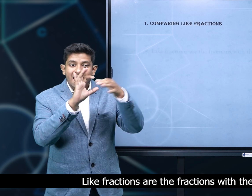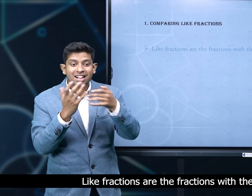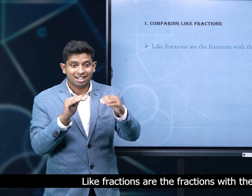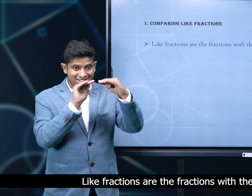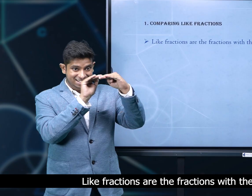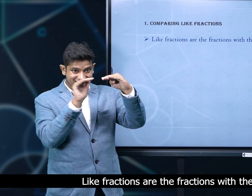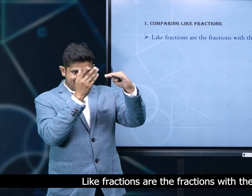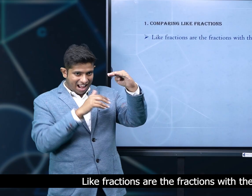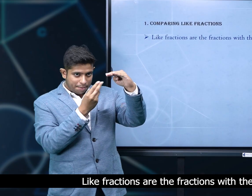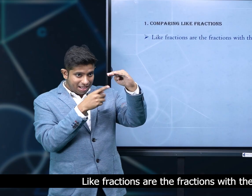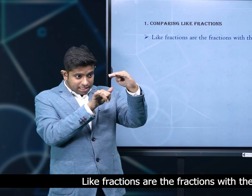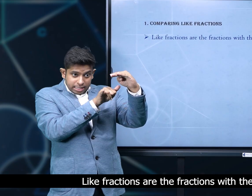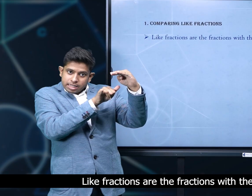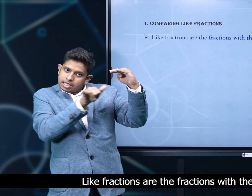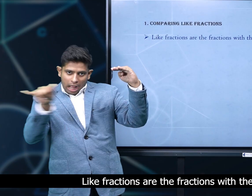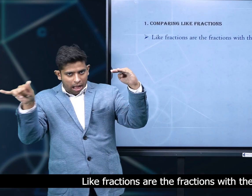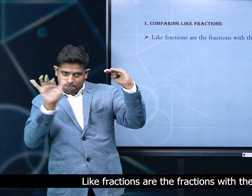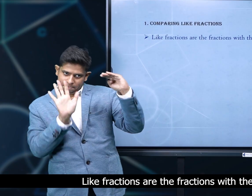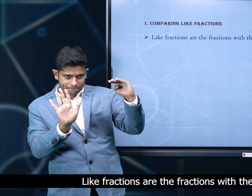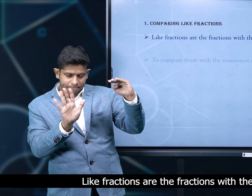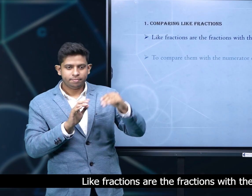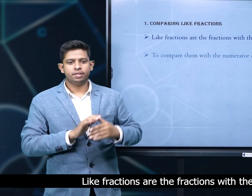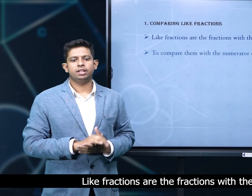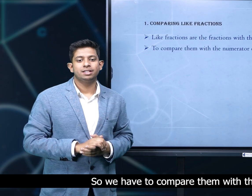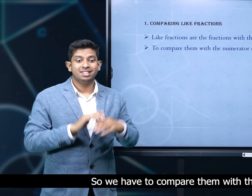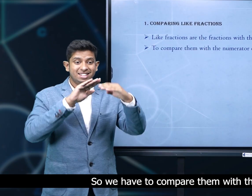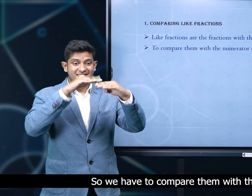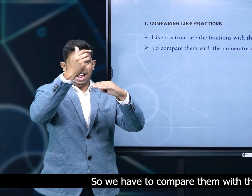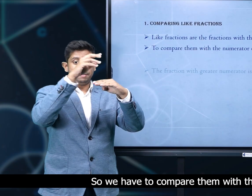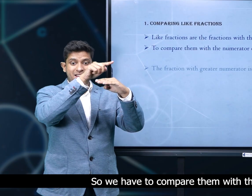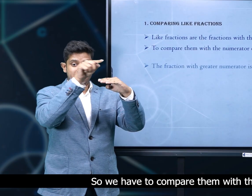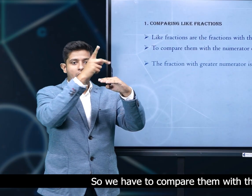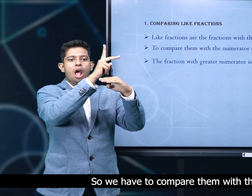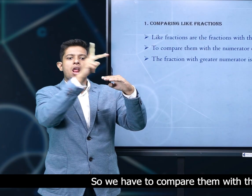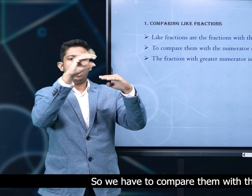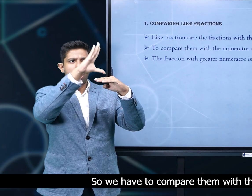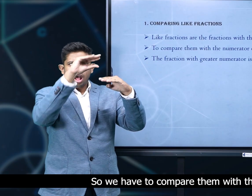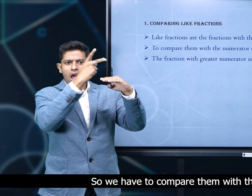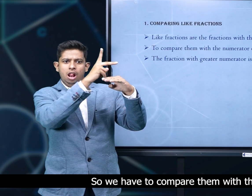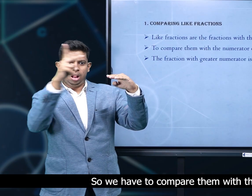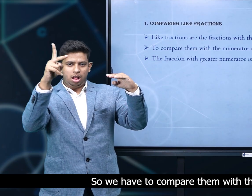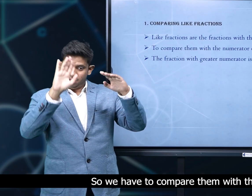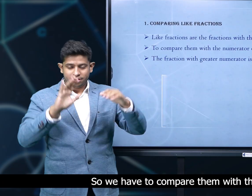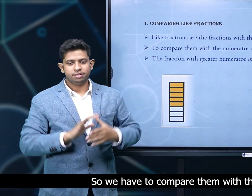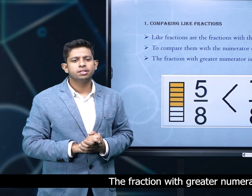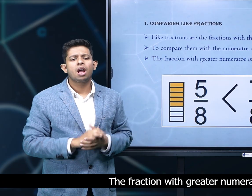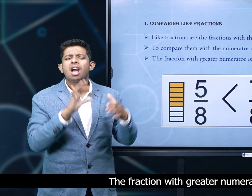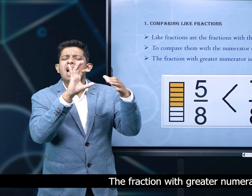Like fractions are the fractions with the same denominator. So we have to compare them with the numerator only.